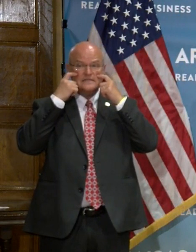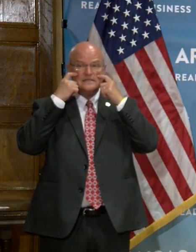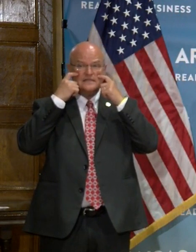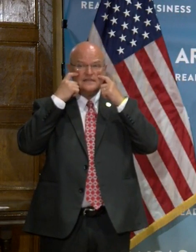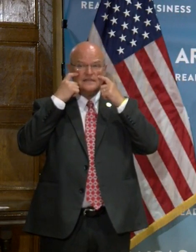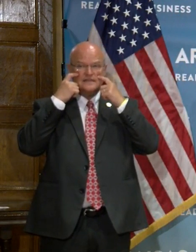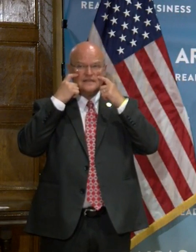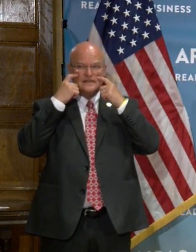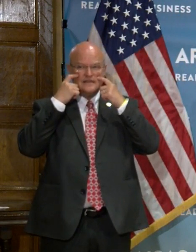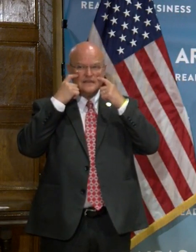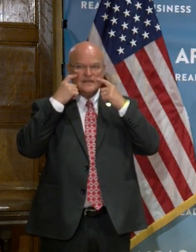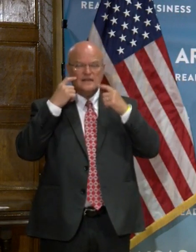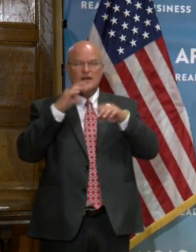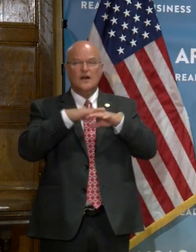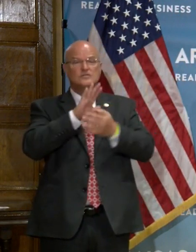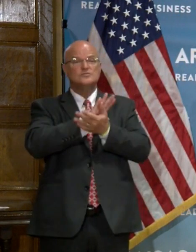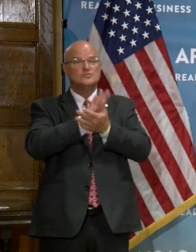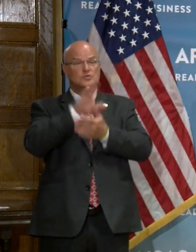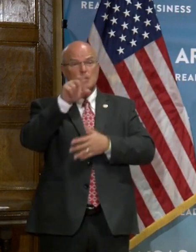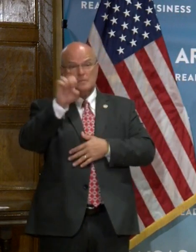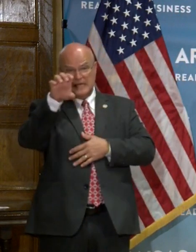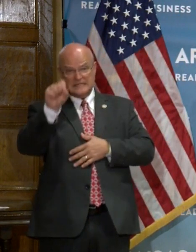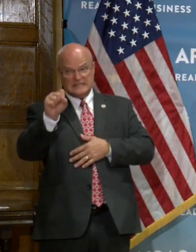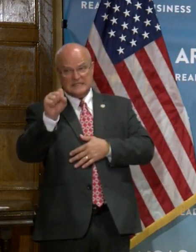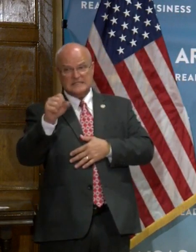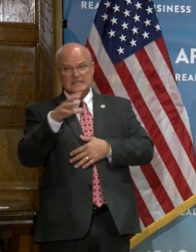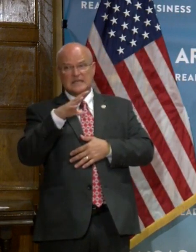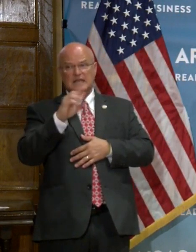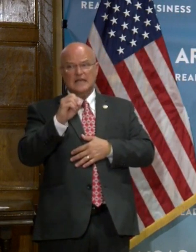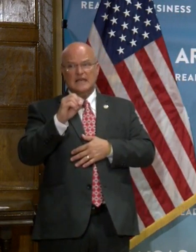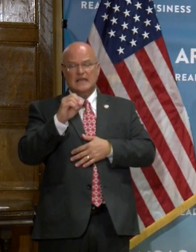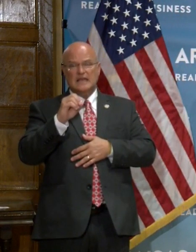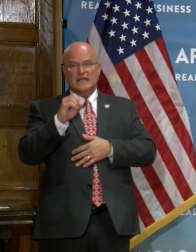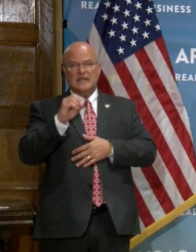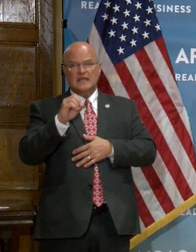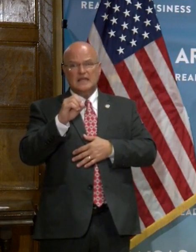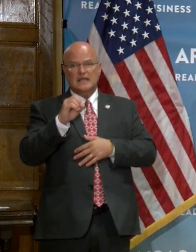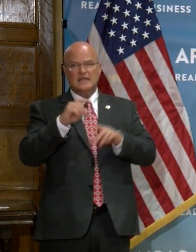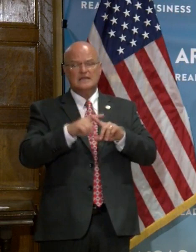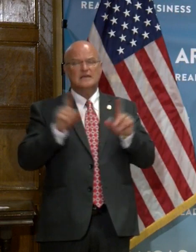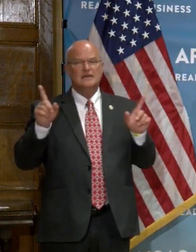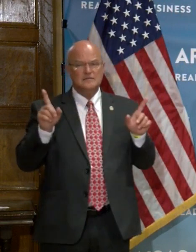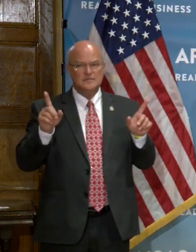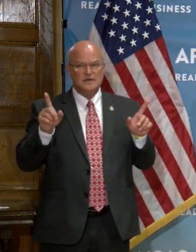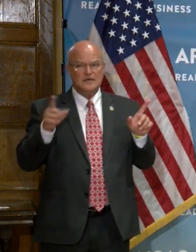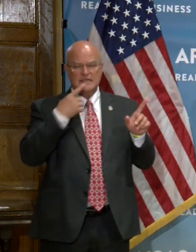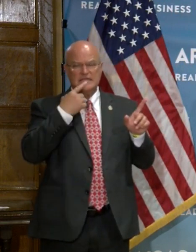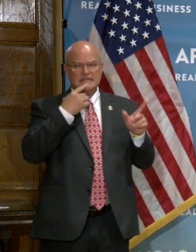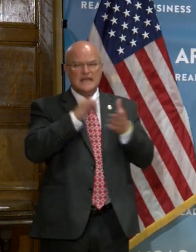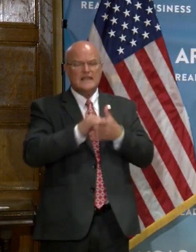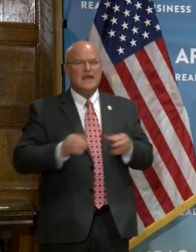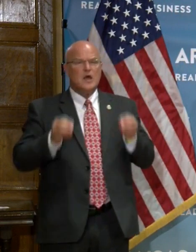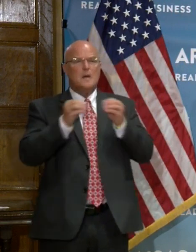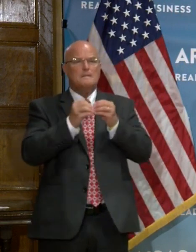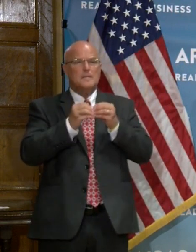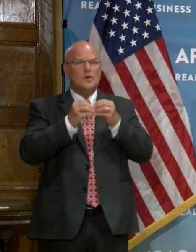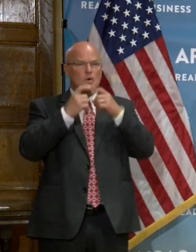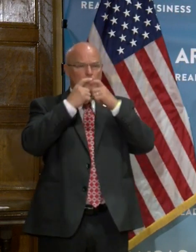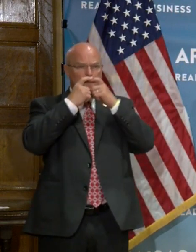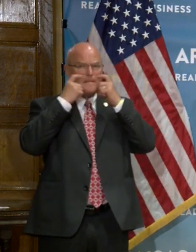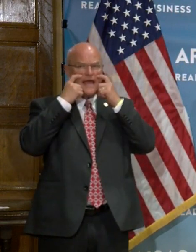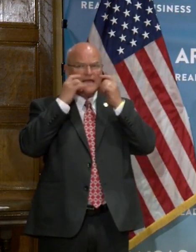to do this. Students to wear masks on school buses, and but they said that more masking,